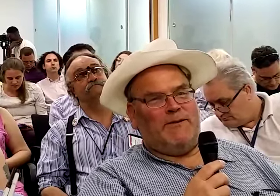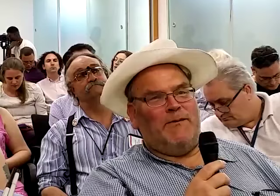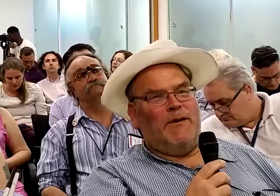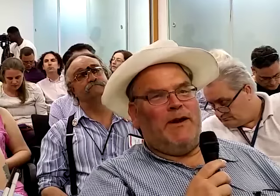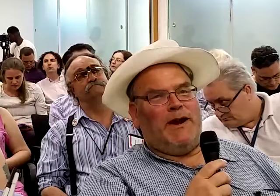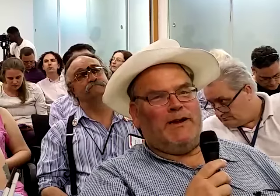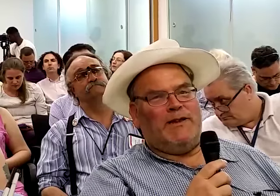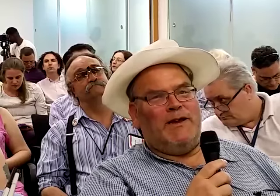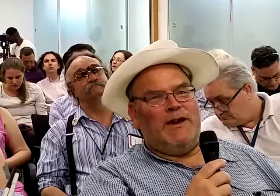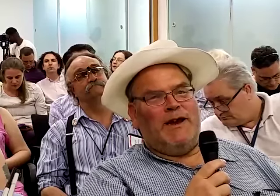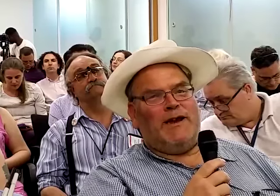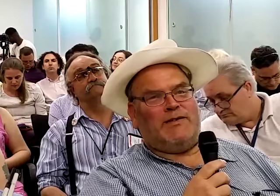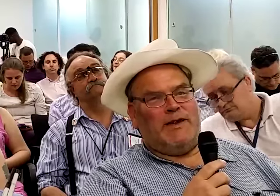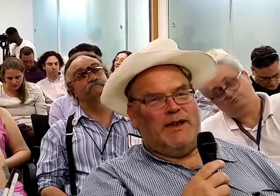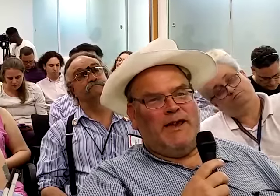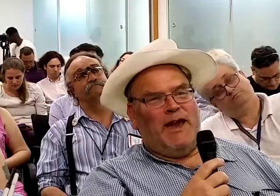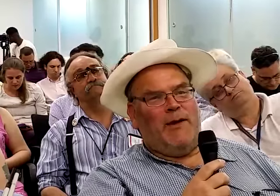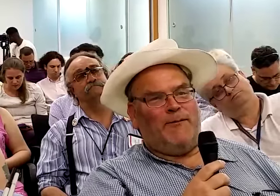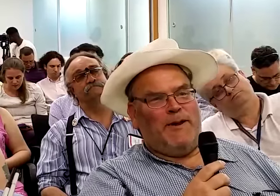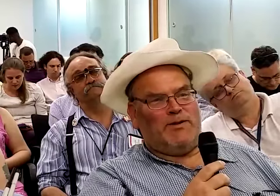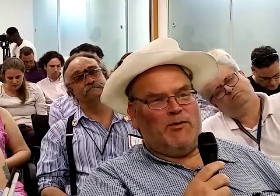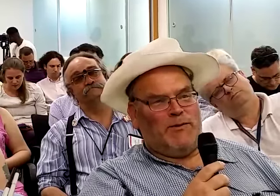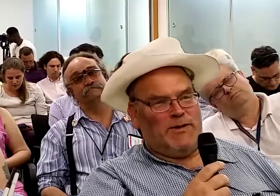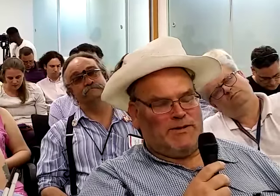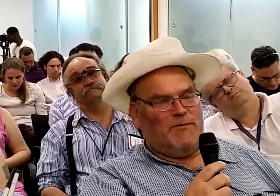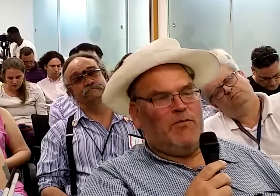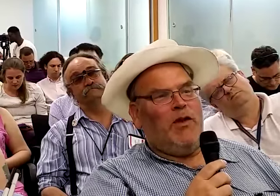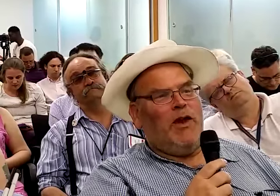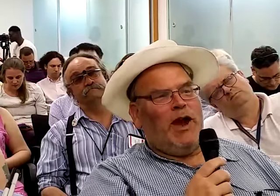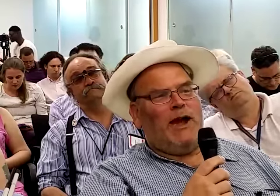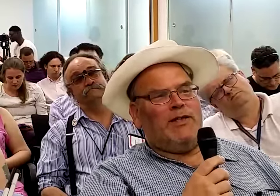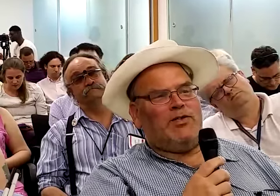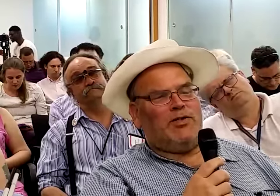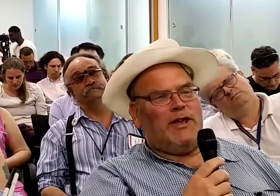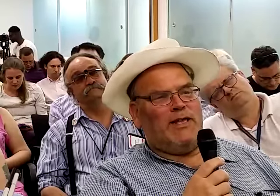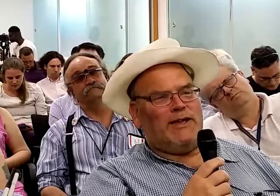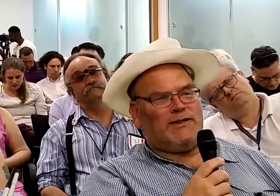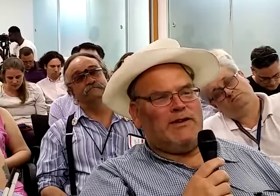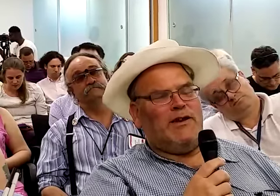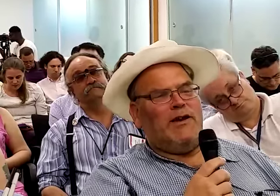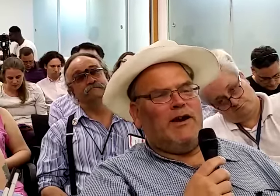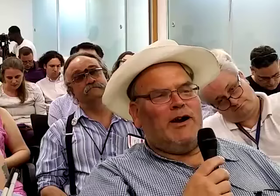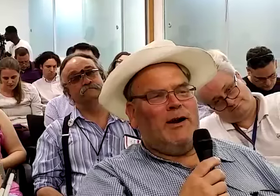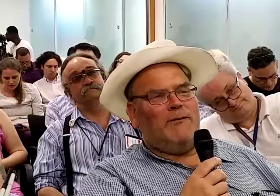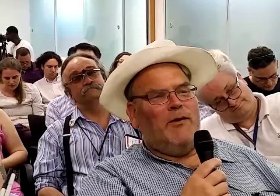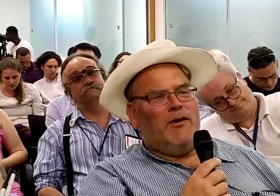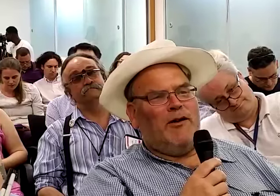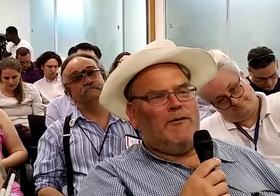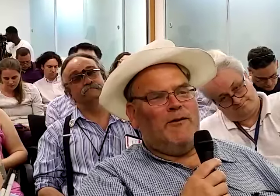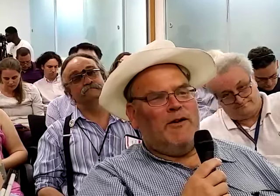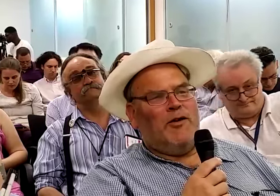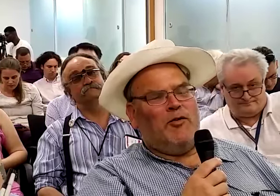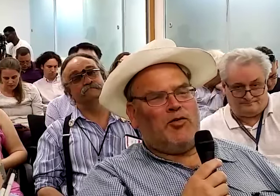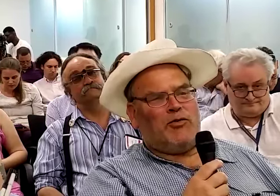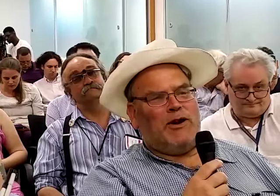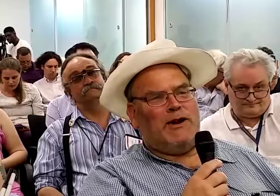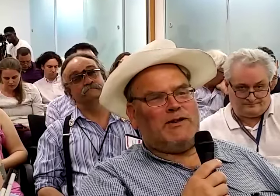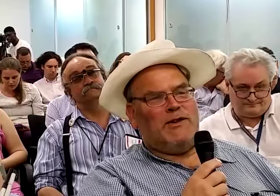the office team at the MP's office, and the list